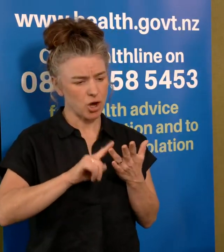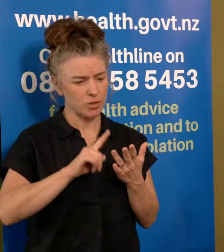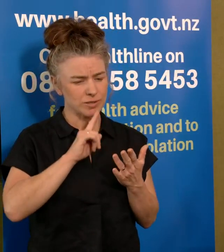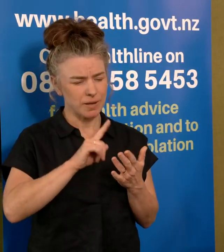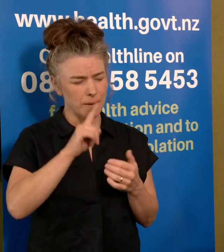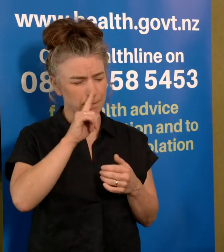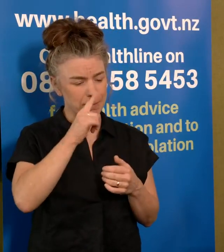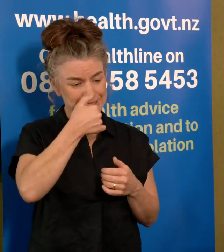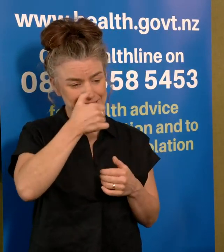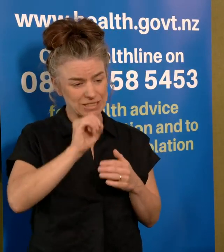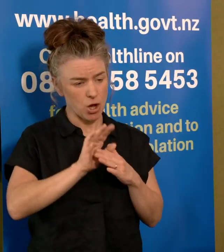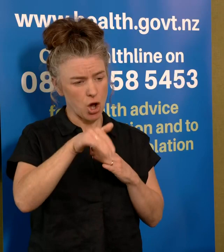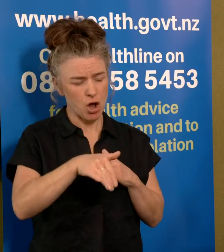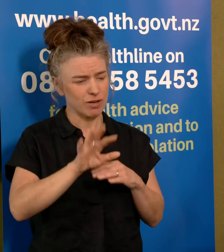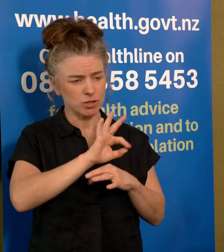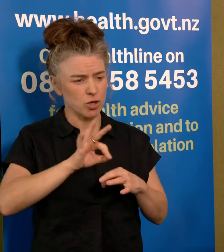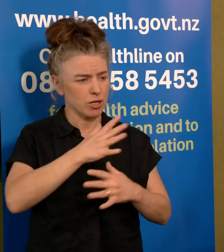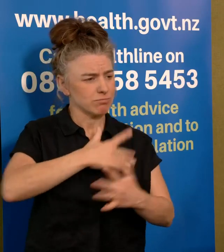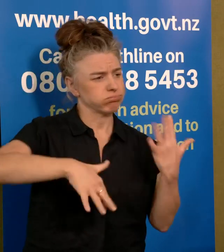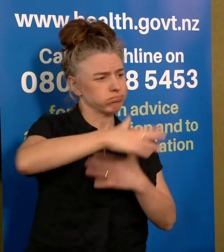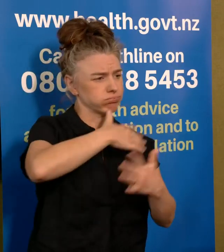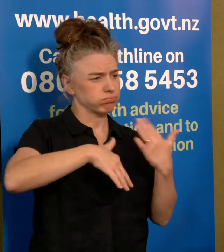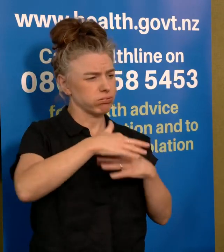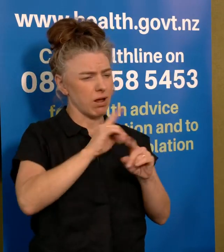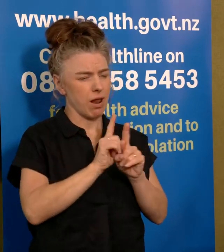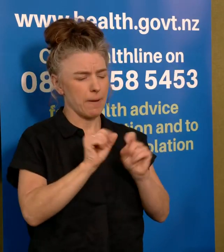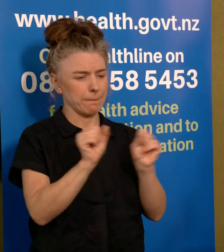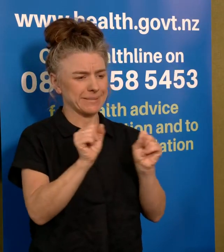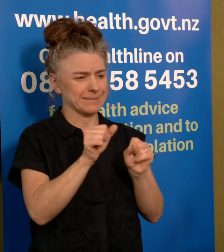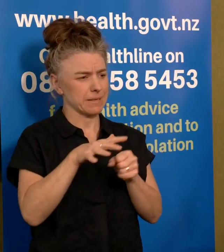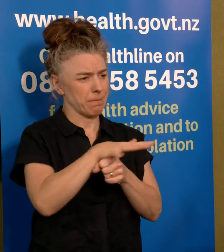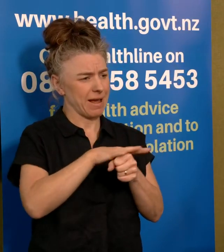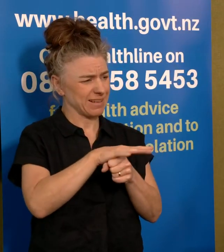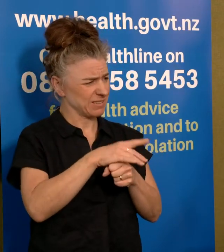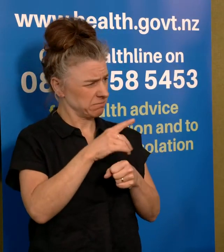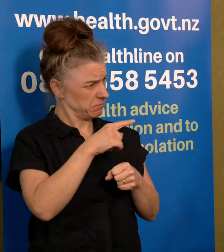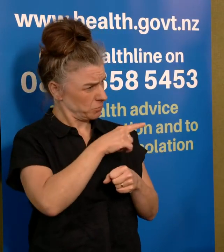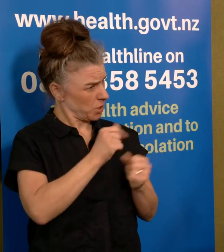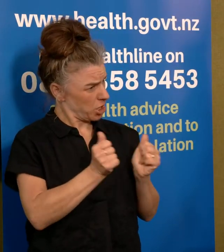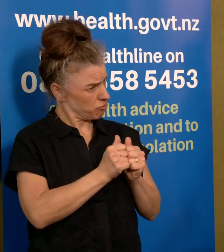avoid crowded areas. Does the Ministry of Health support that? It seems to me it'd be rather difficult.